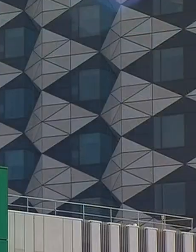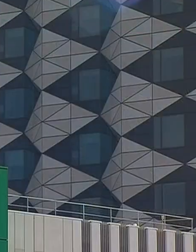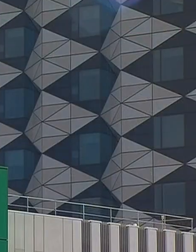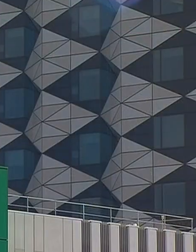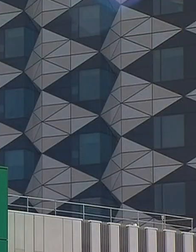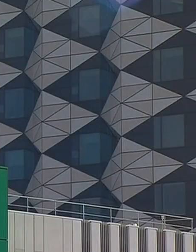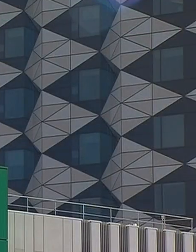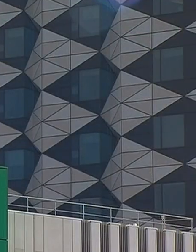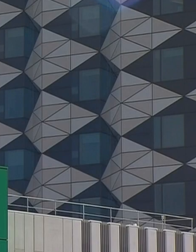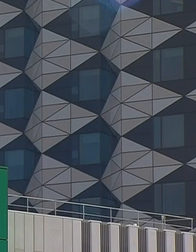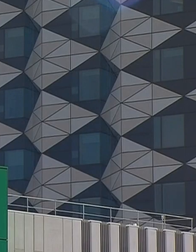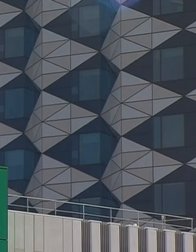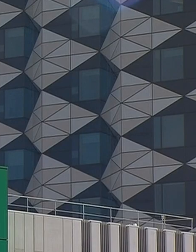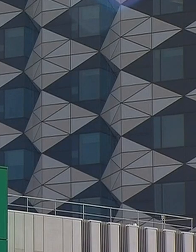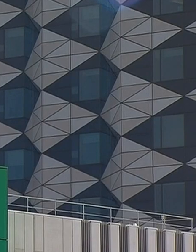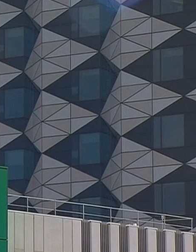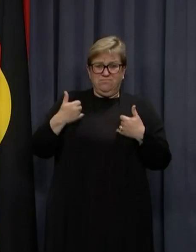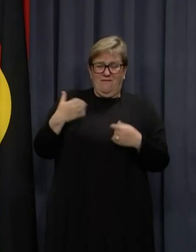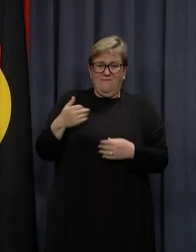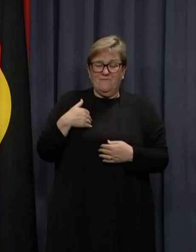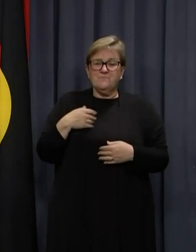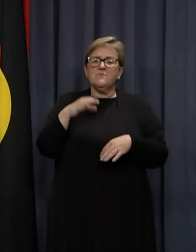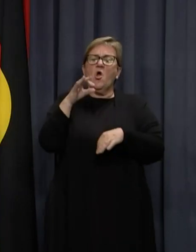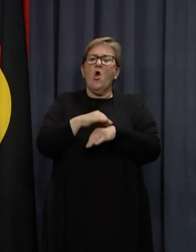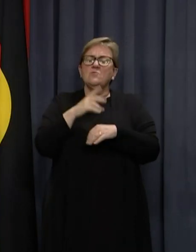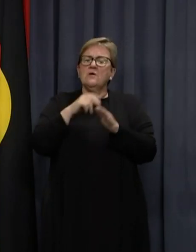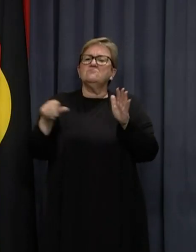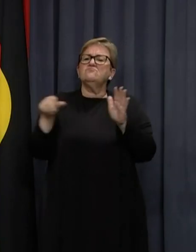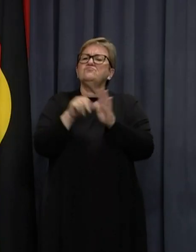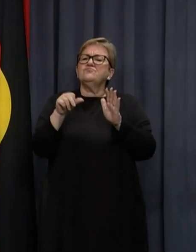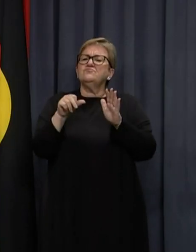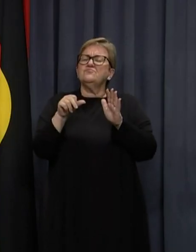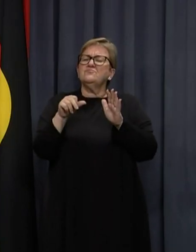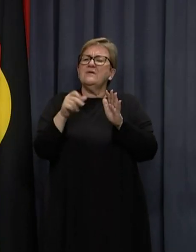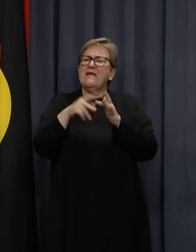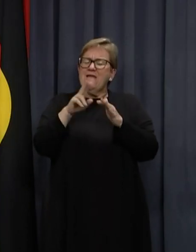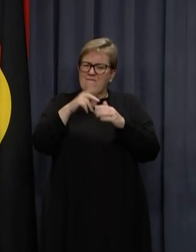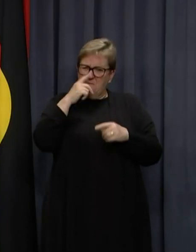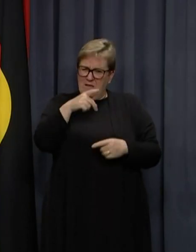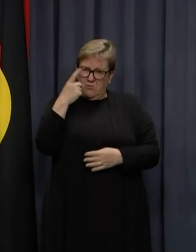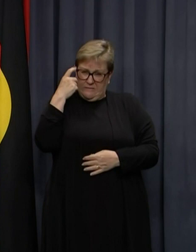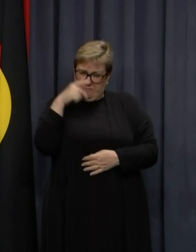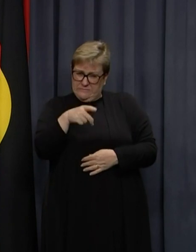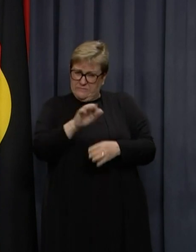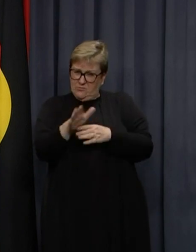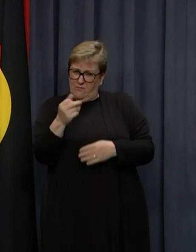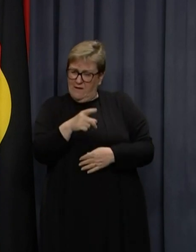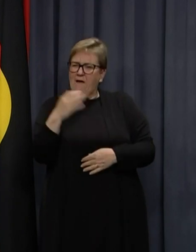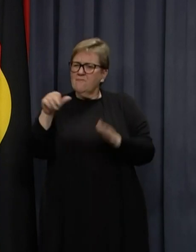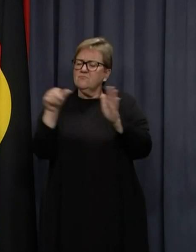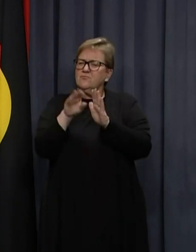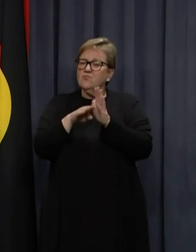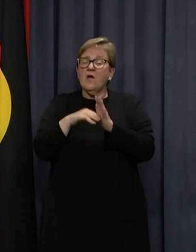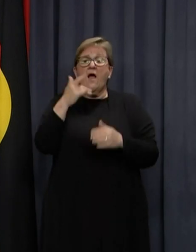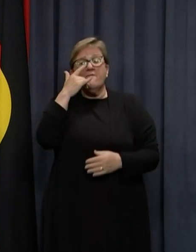screening nurse outside Fiona Stanley Hospital. The hospital has strict procedures in place for suspect COVID-19 patients,